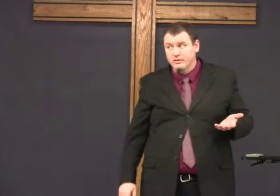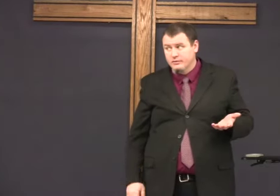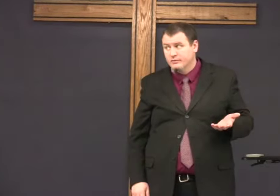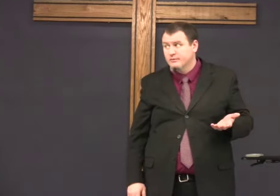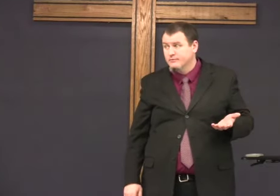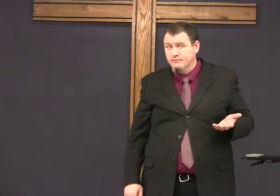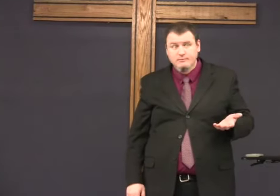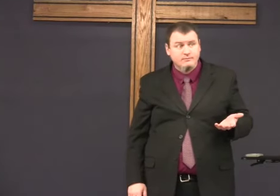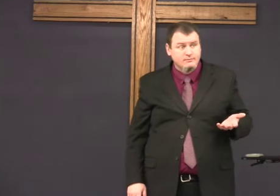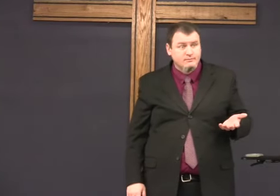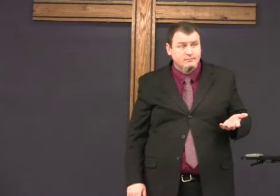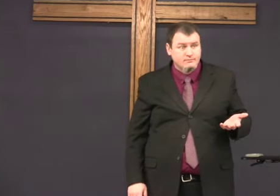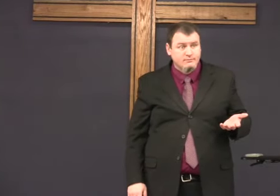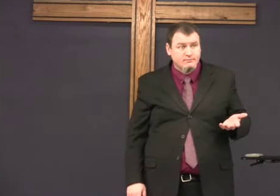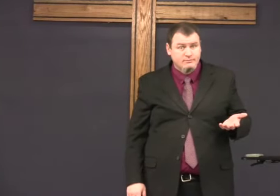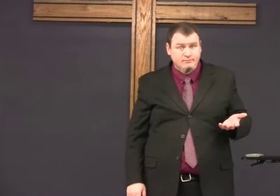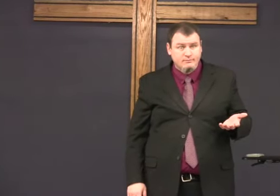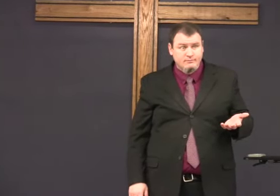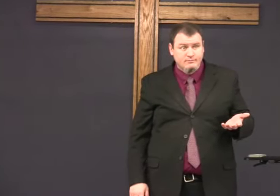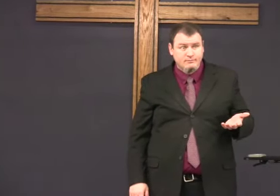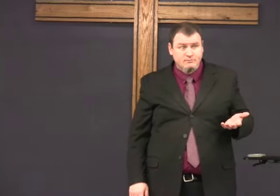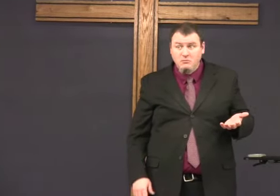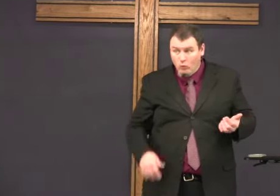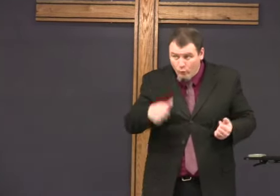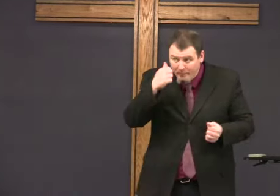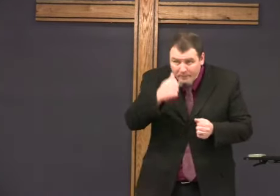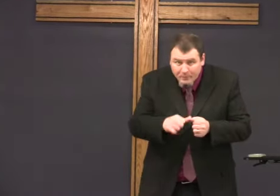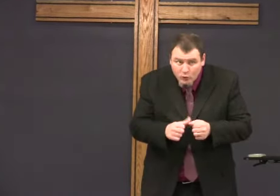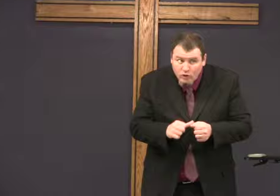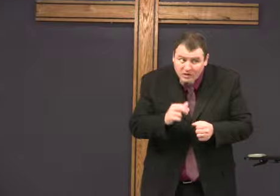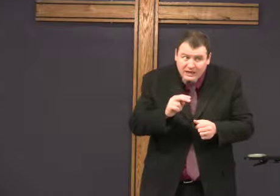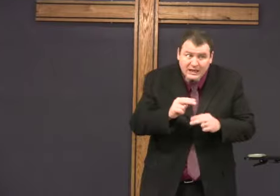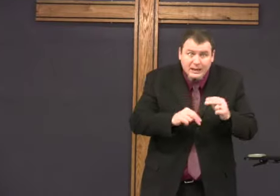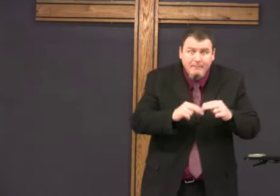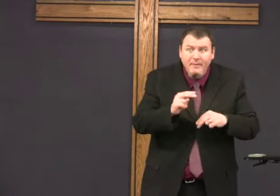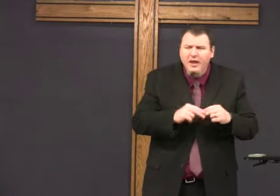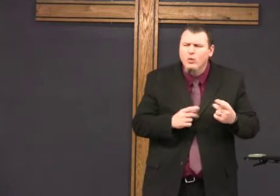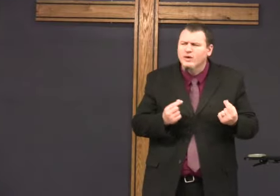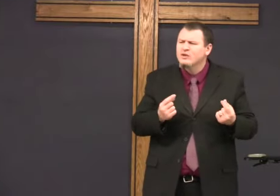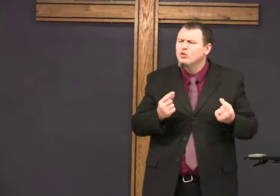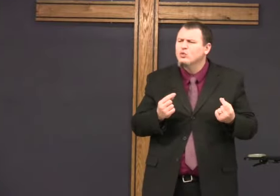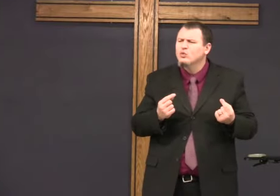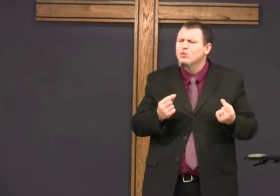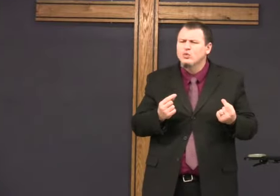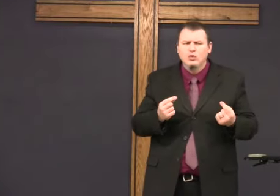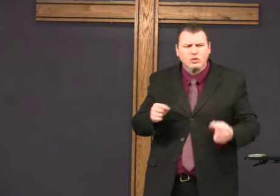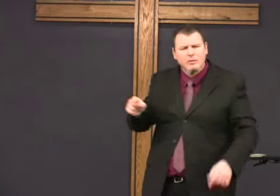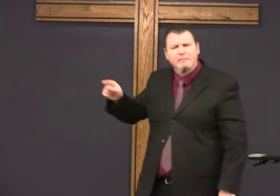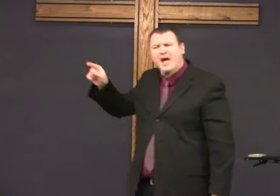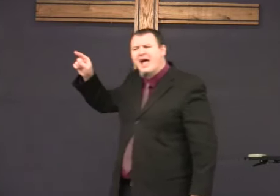work, God did. God called Nehemiah to work. Remember, what was Nehemiah doing?